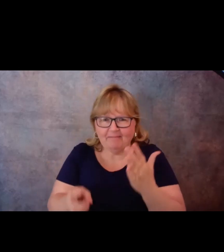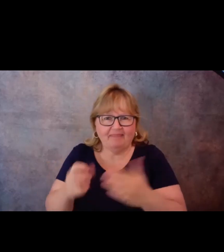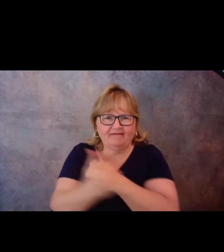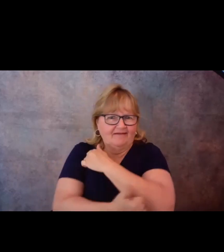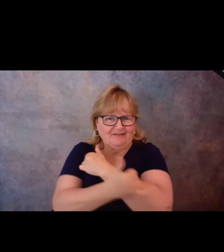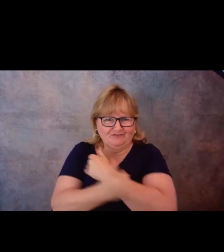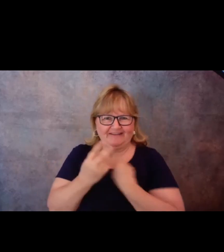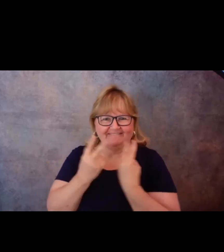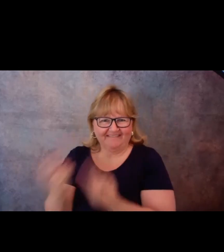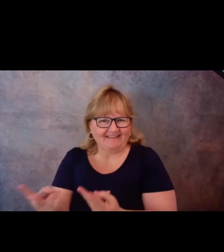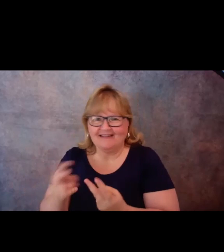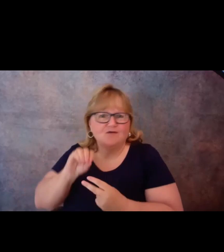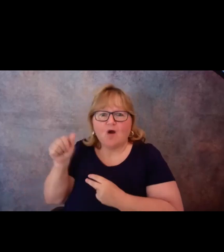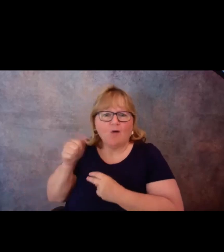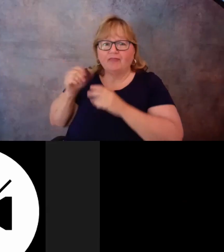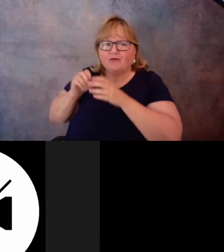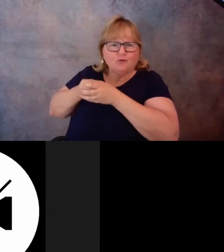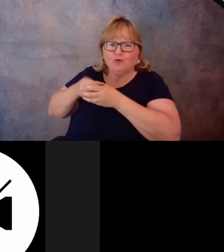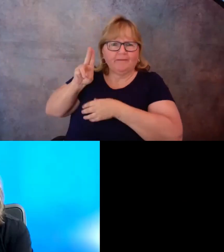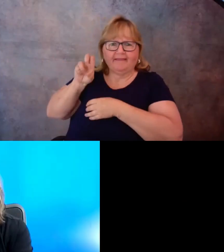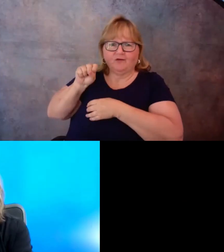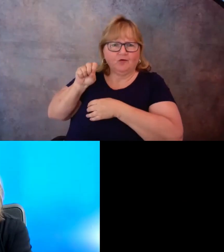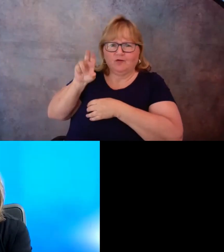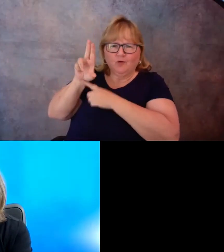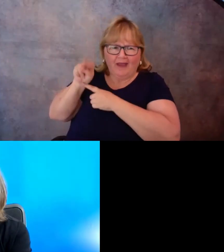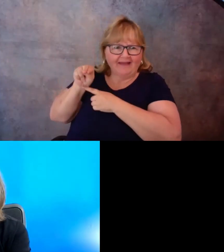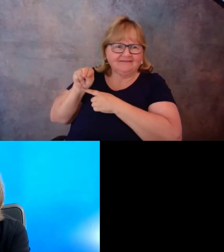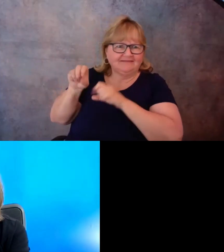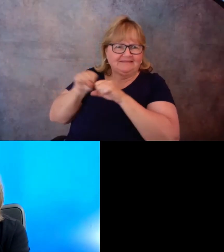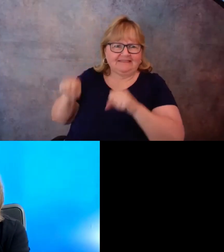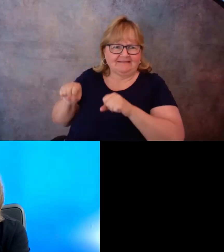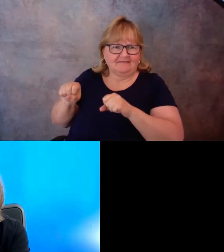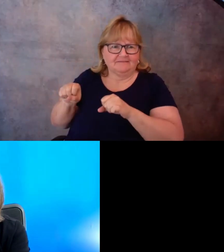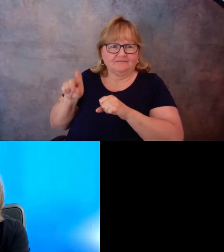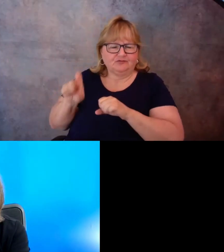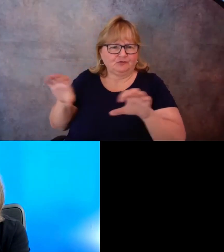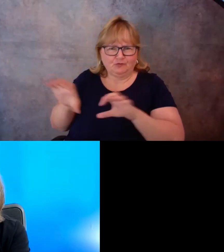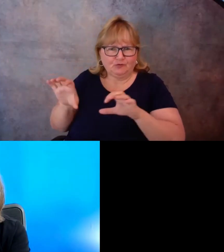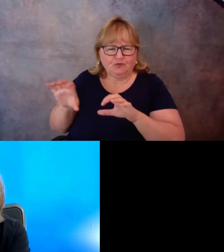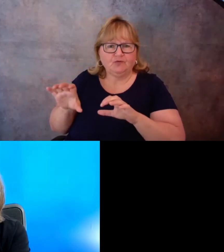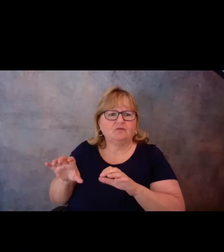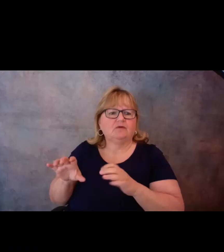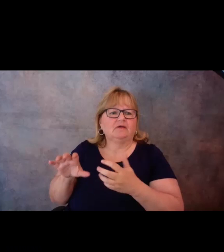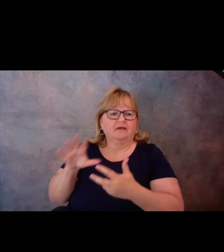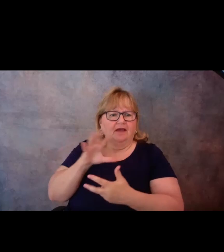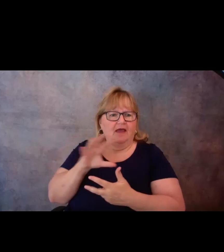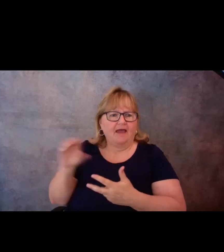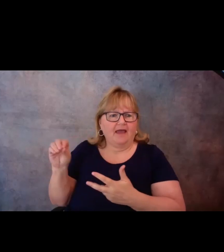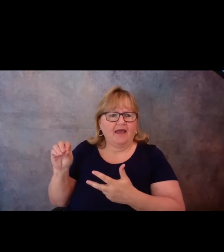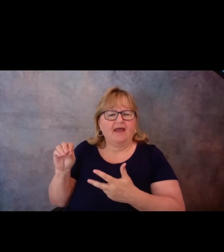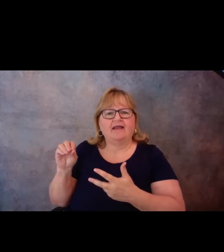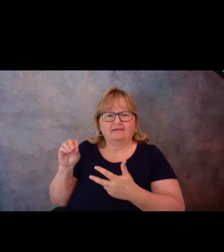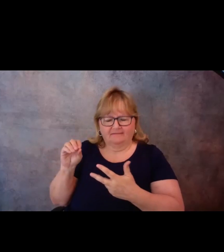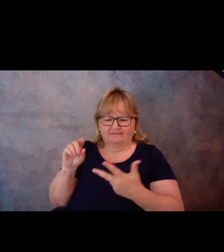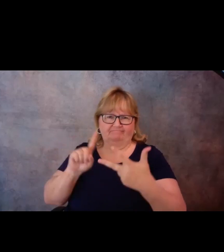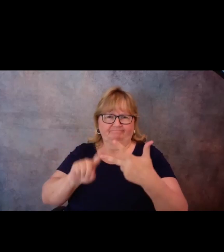system are mandated to do, and then engaging in communications, or what you or I